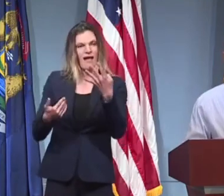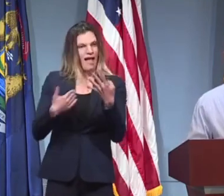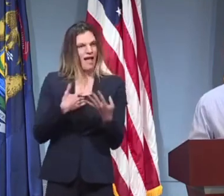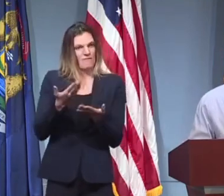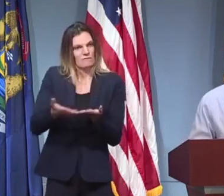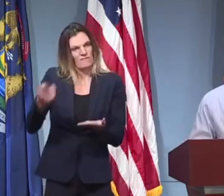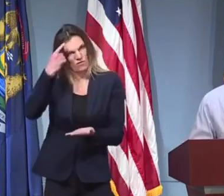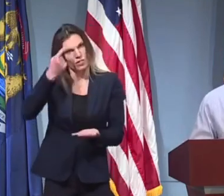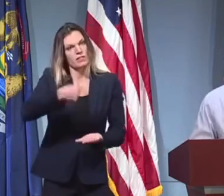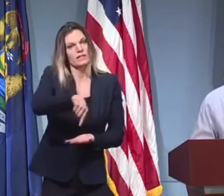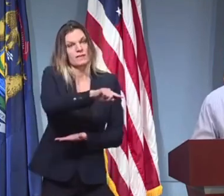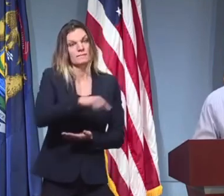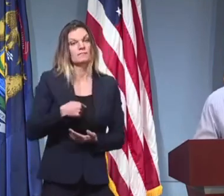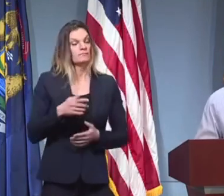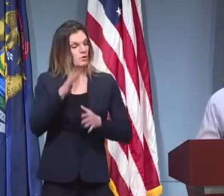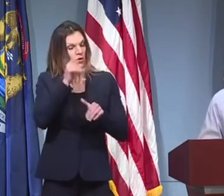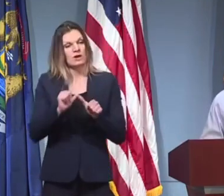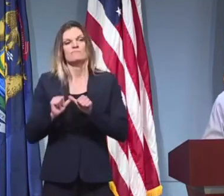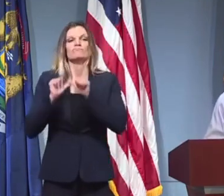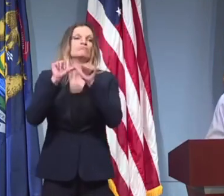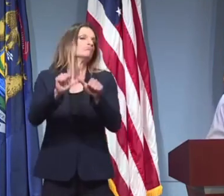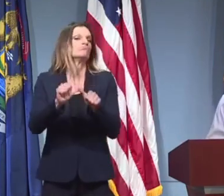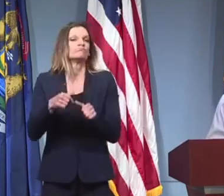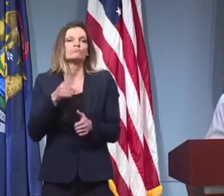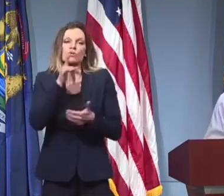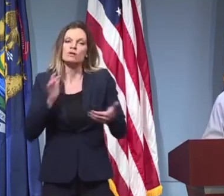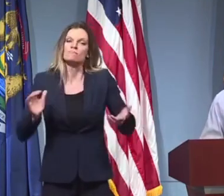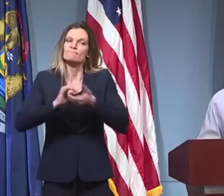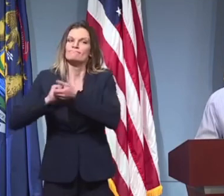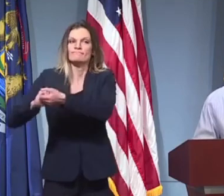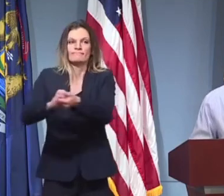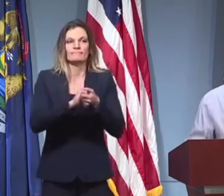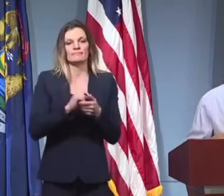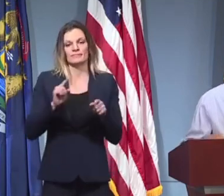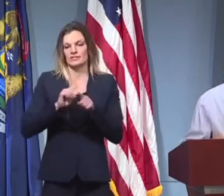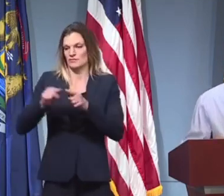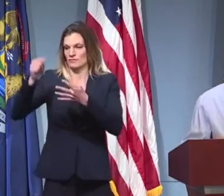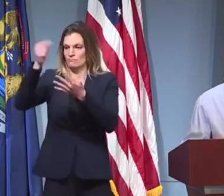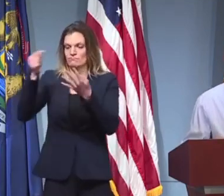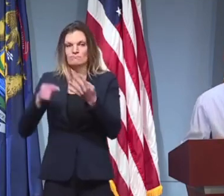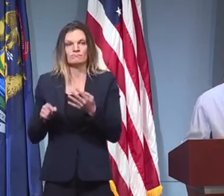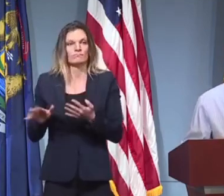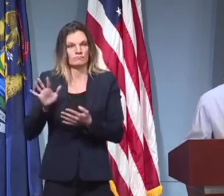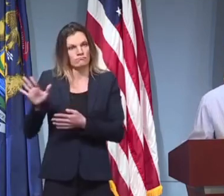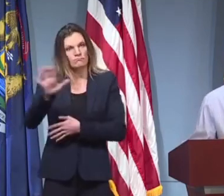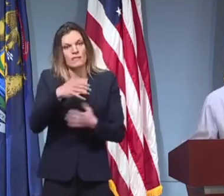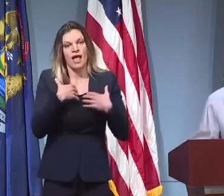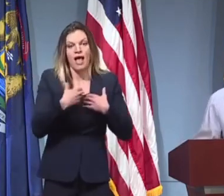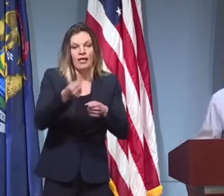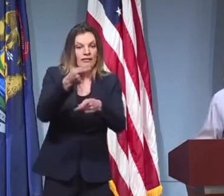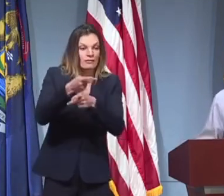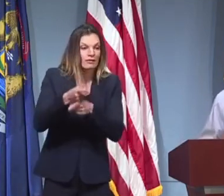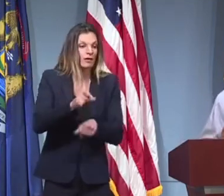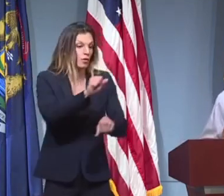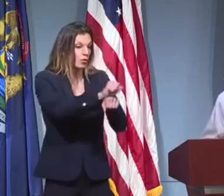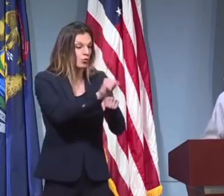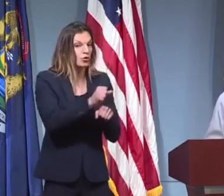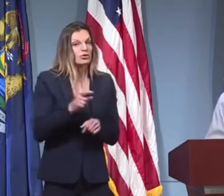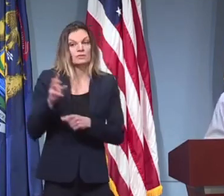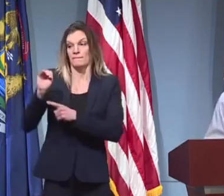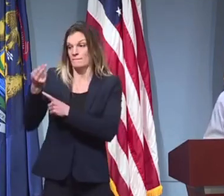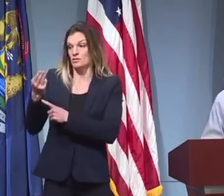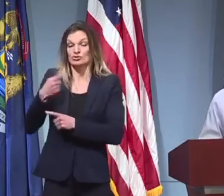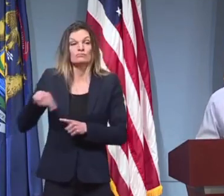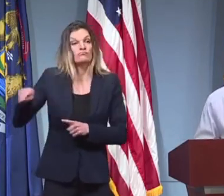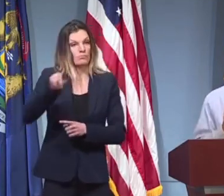the clock with our partners in labor, healthcare, and business to protect every Michigan worker to the fullest extent practical. I believe we can do